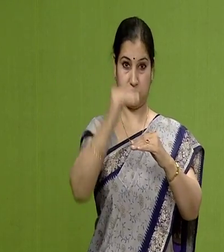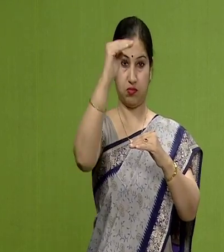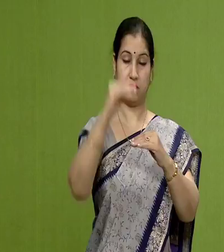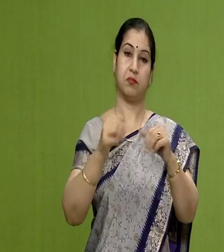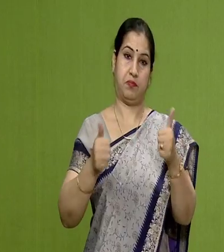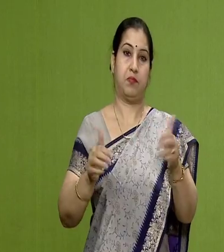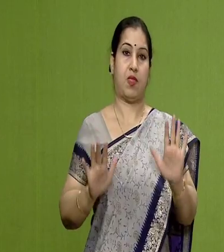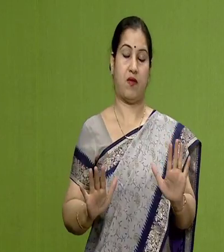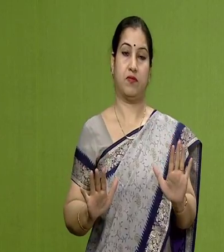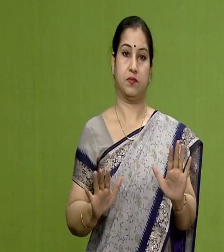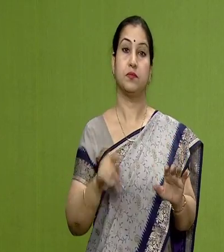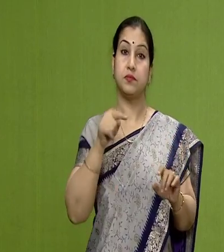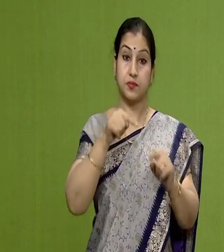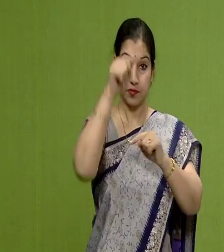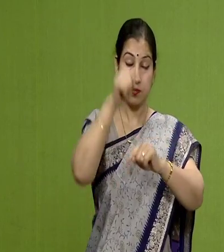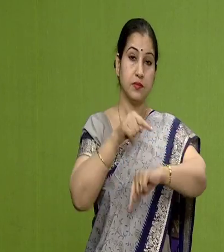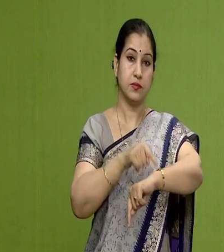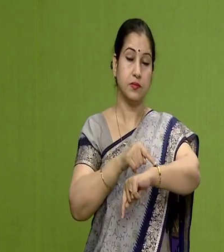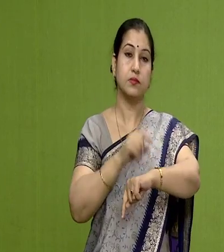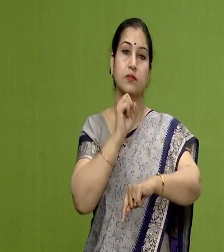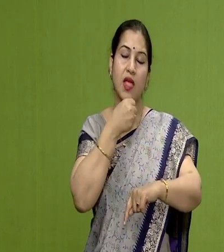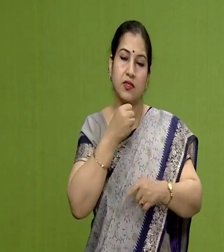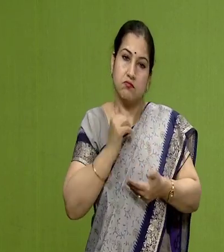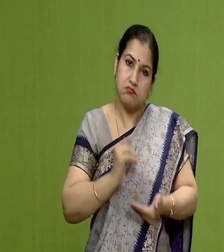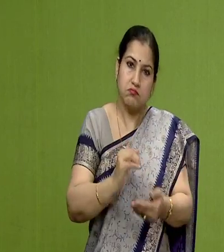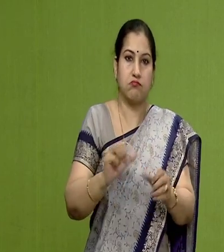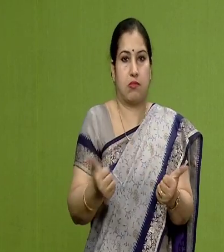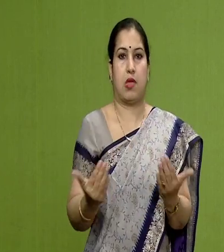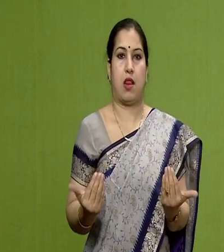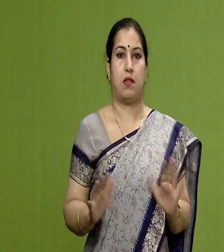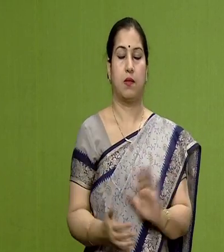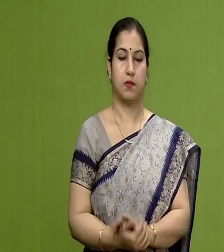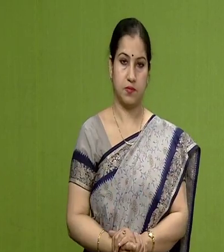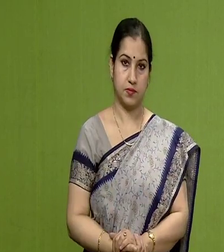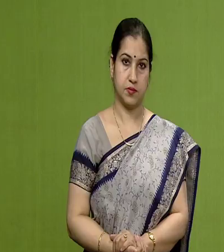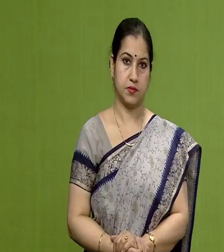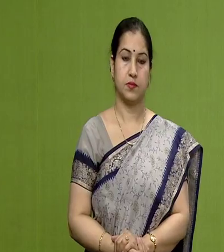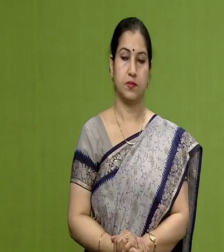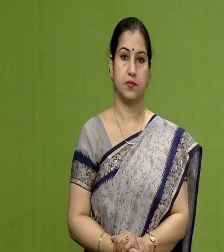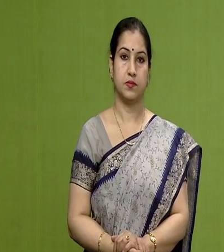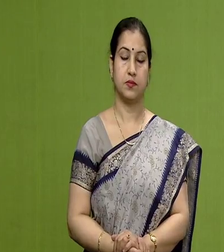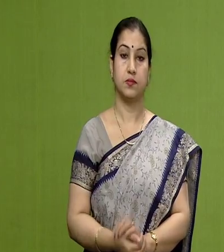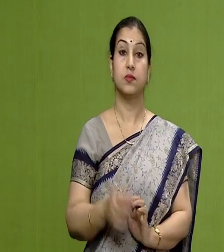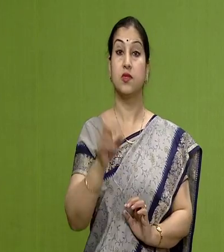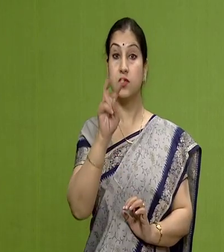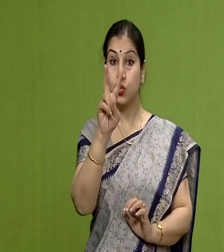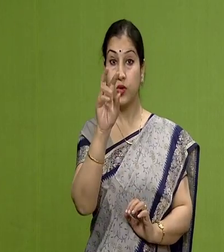because this is reproductive age of the lady. Before 20